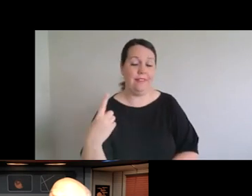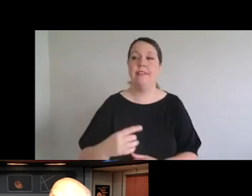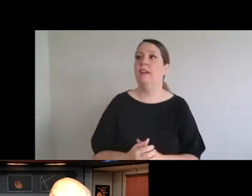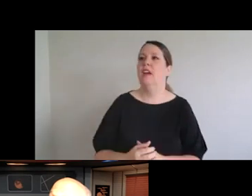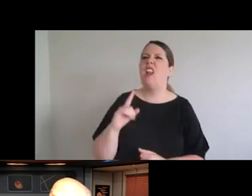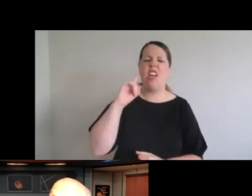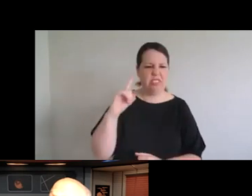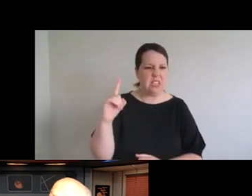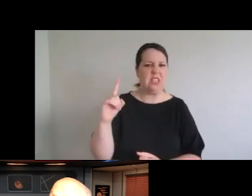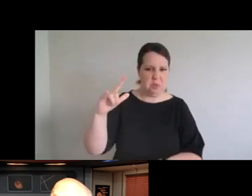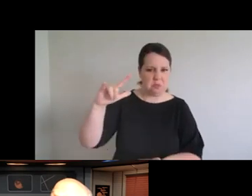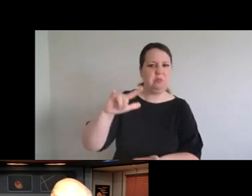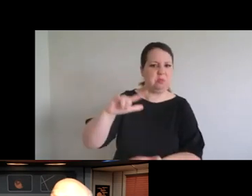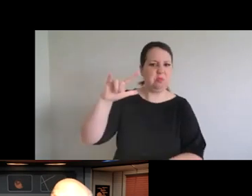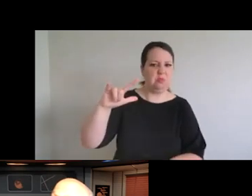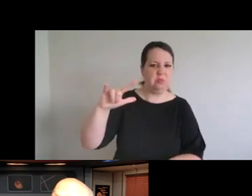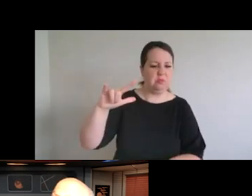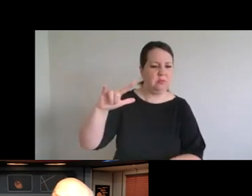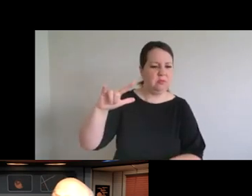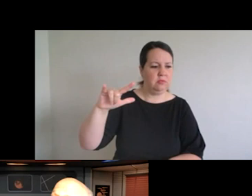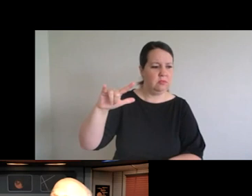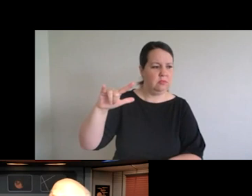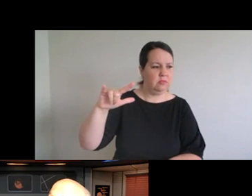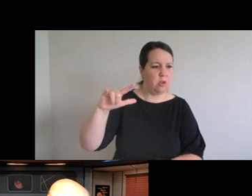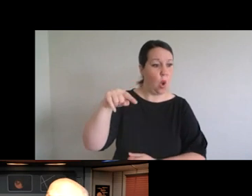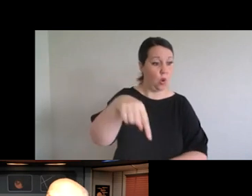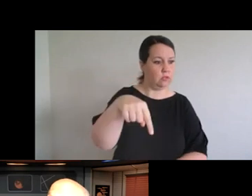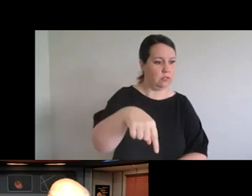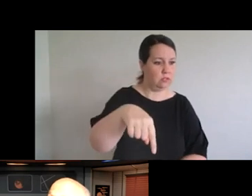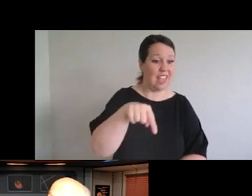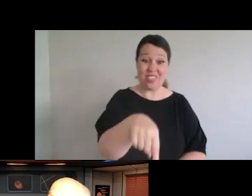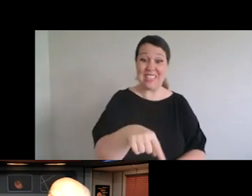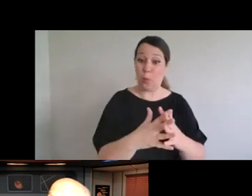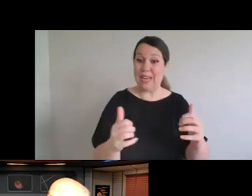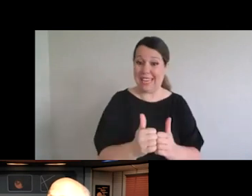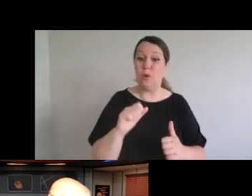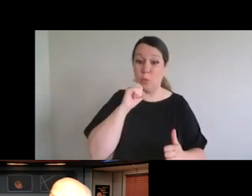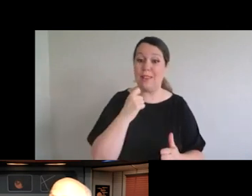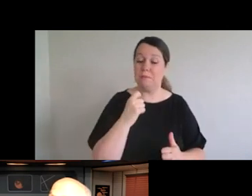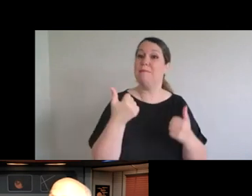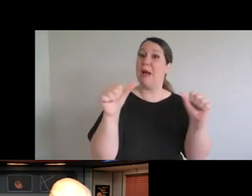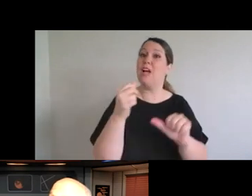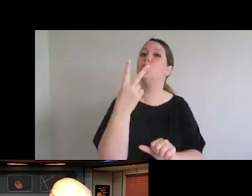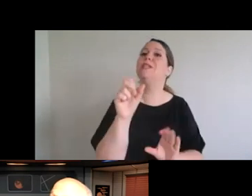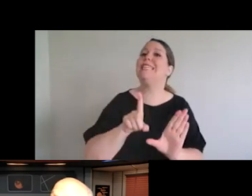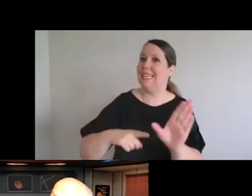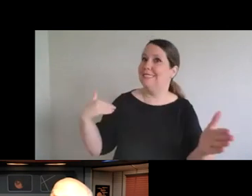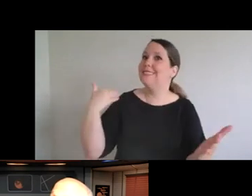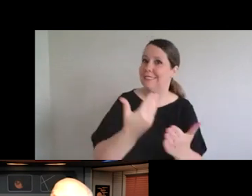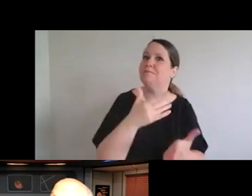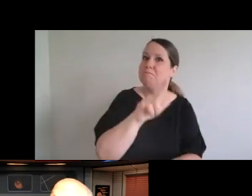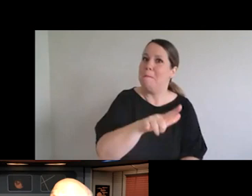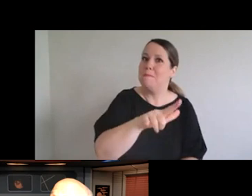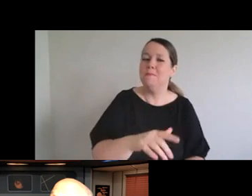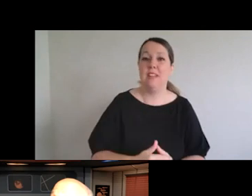years ago this weekend. And I got to tell you something. It wasn't a whole lot different than what I read in this